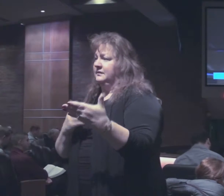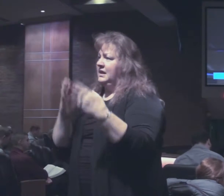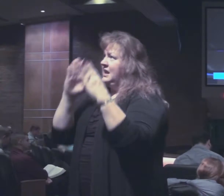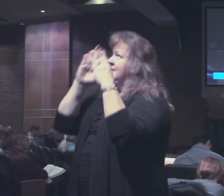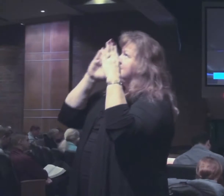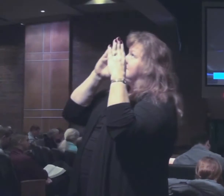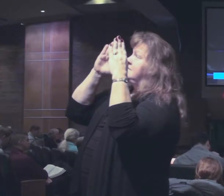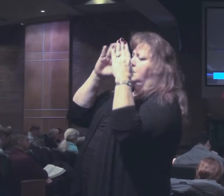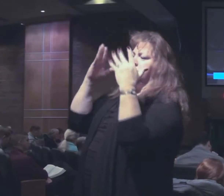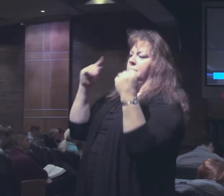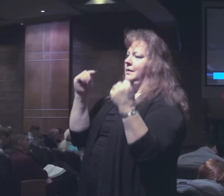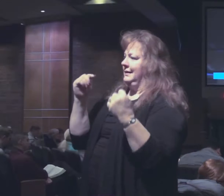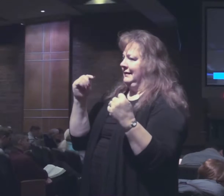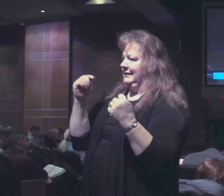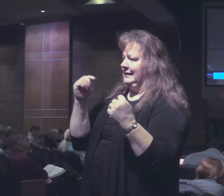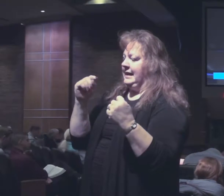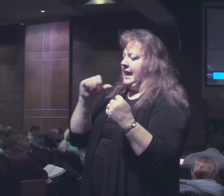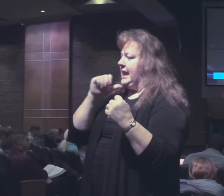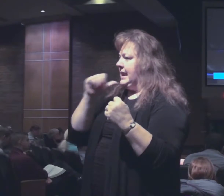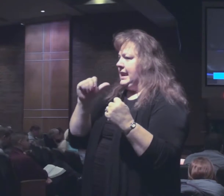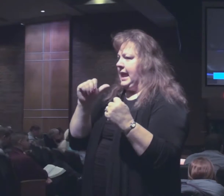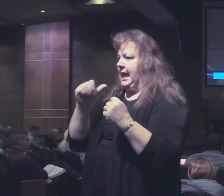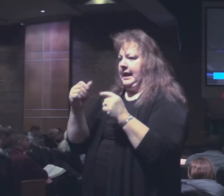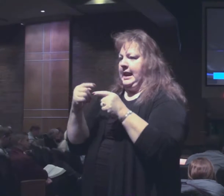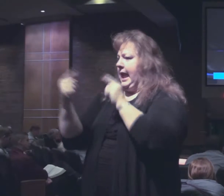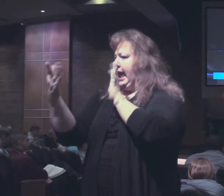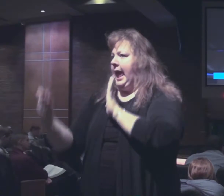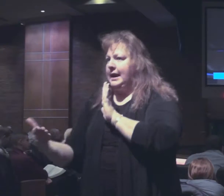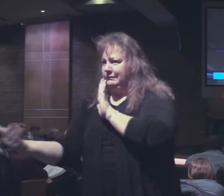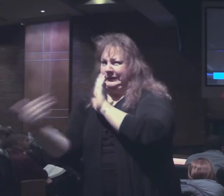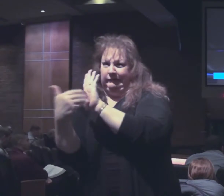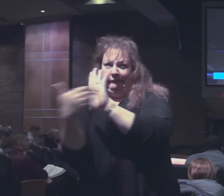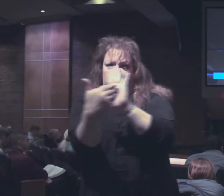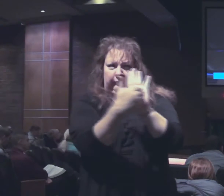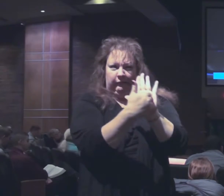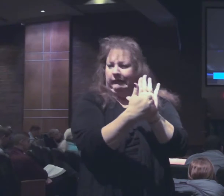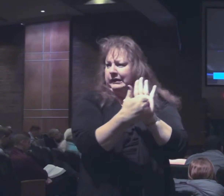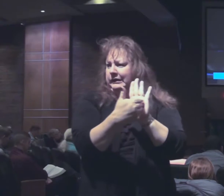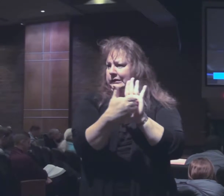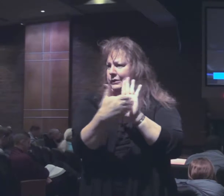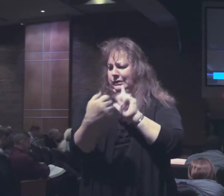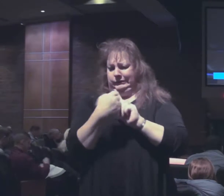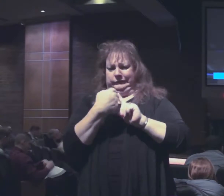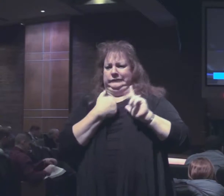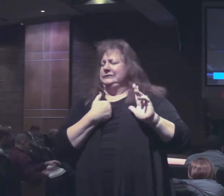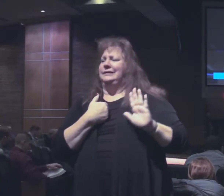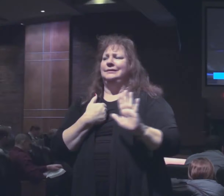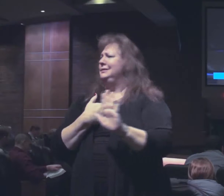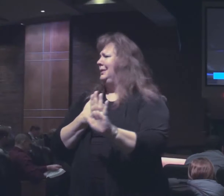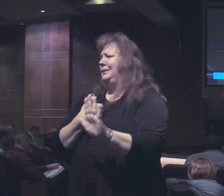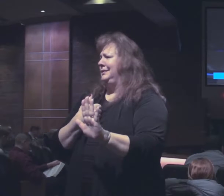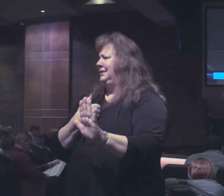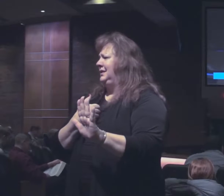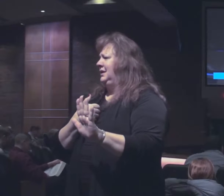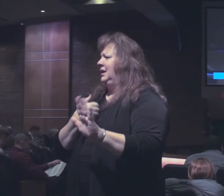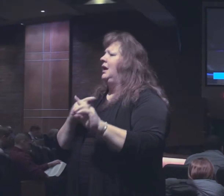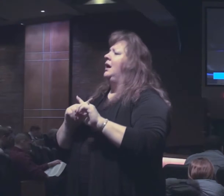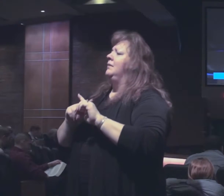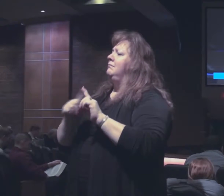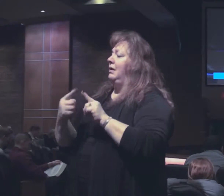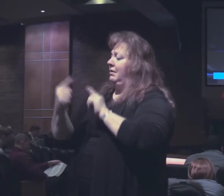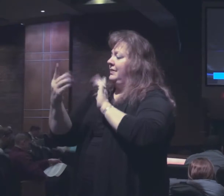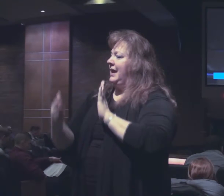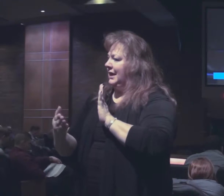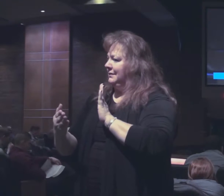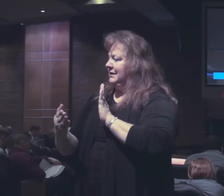Focus in this psalm are not the physical enemies who are physically attacking David, but the